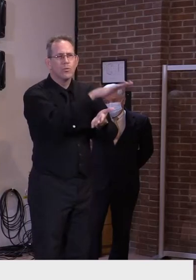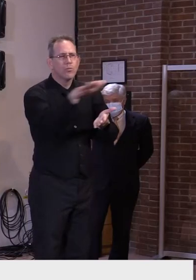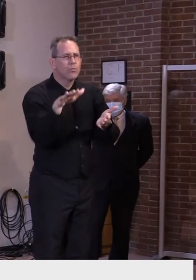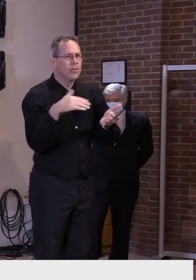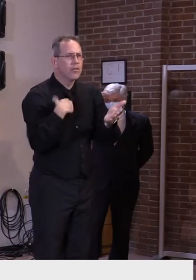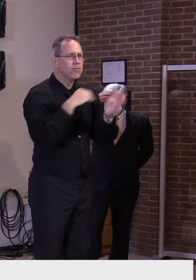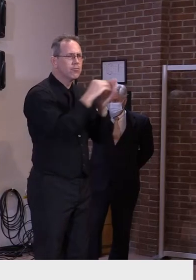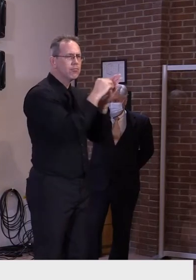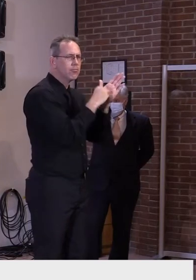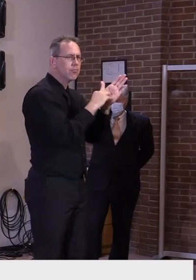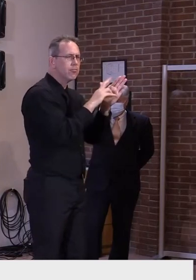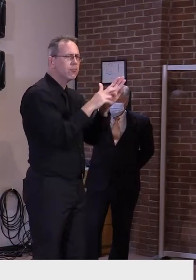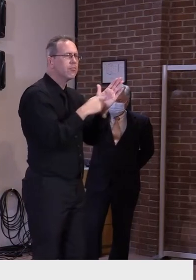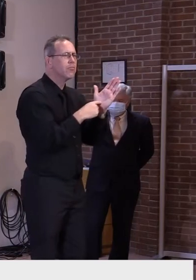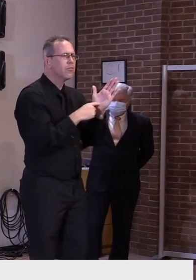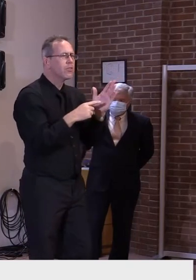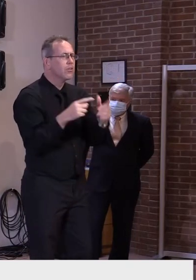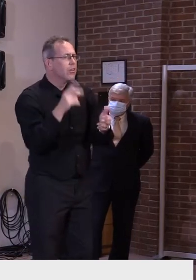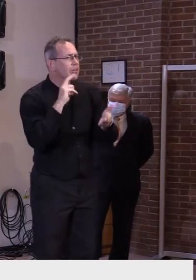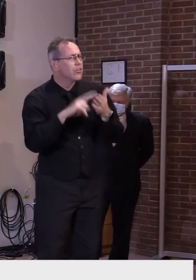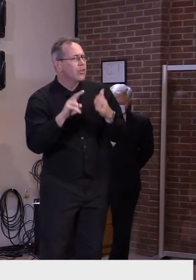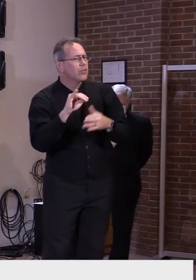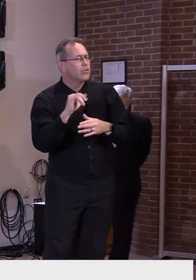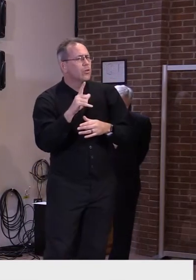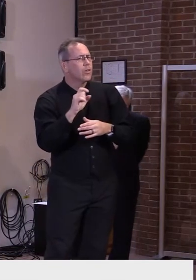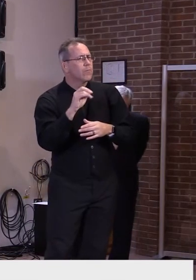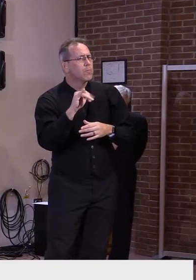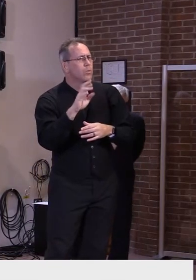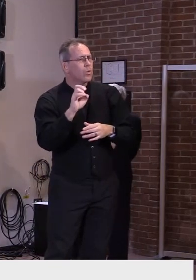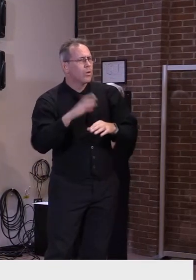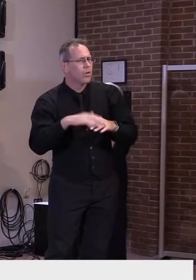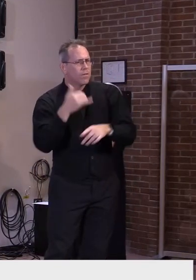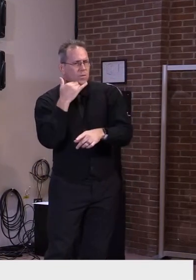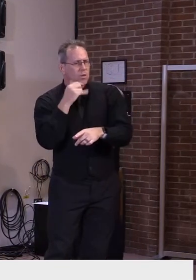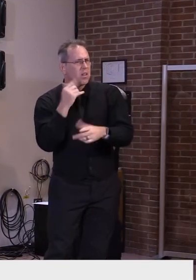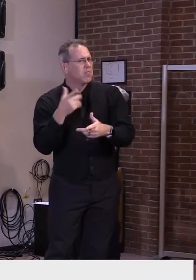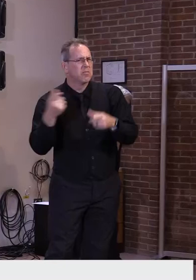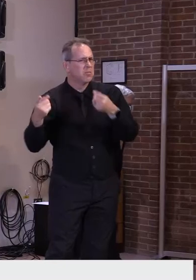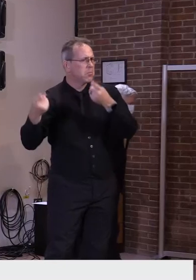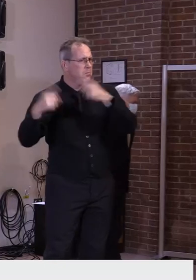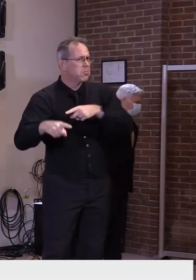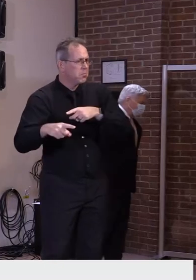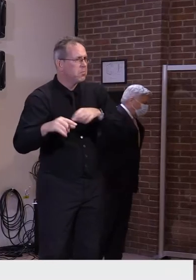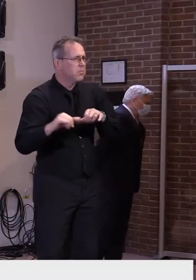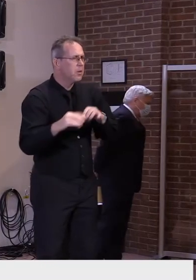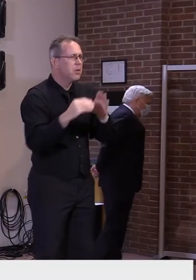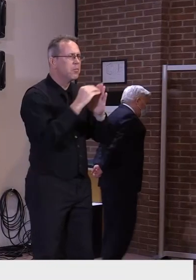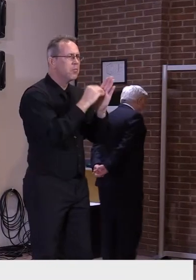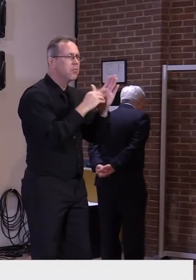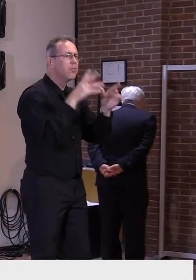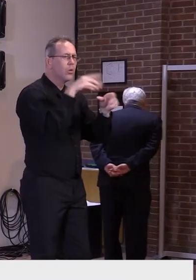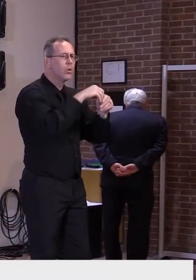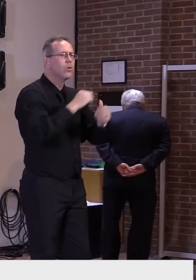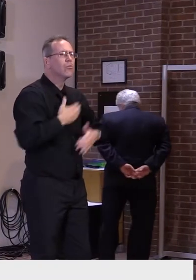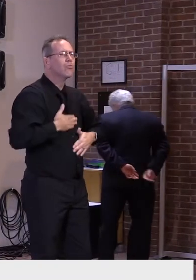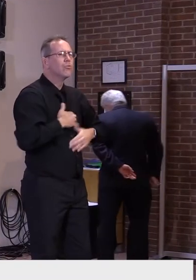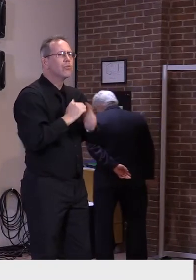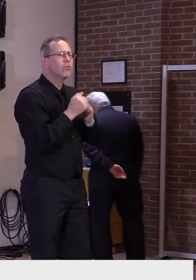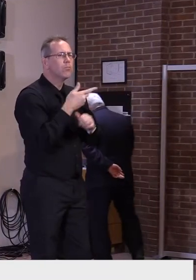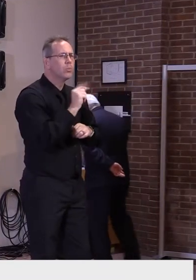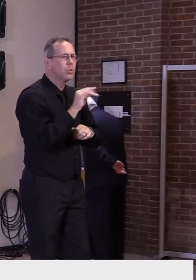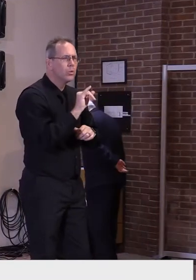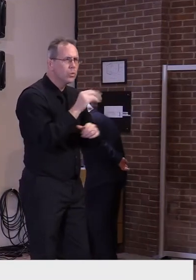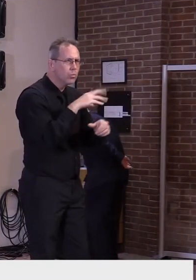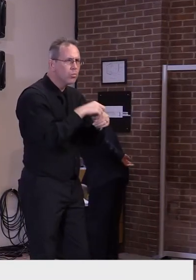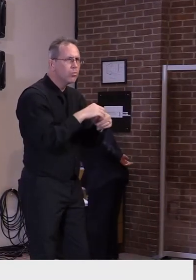she were available, would underscore are the same for recreational sports. They are recommendations, but we strongly recommend that athletes get vaccinated.